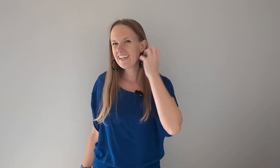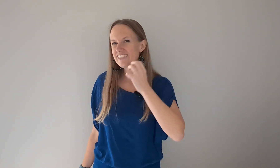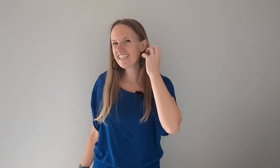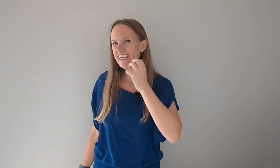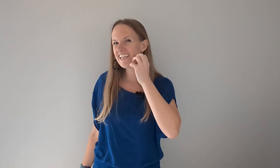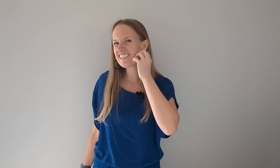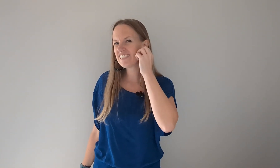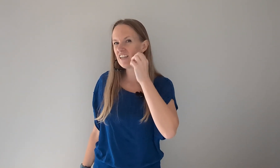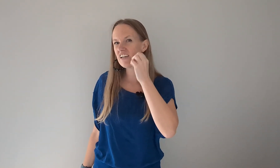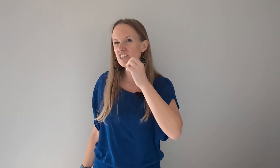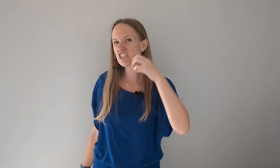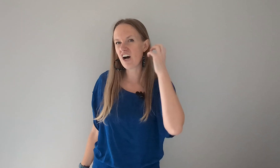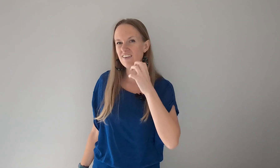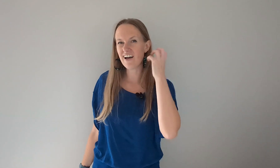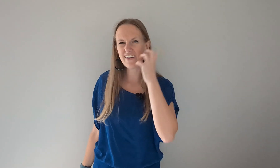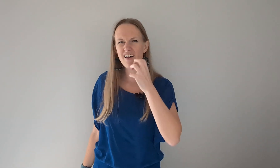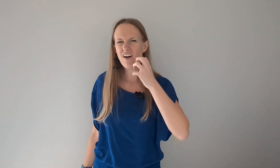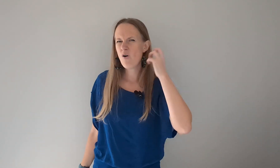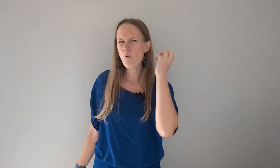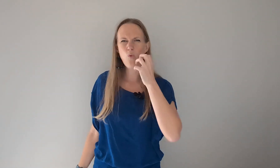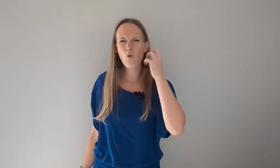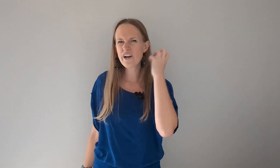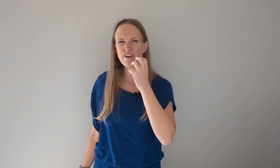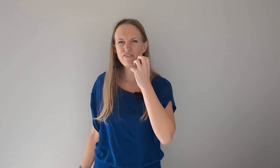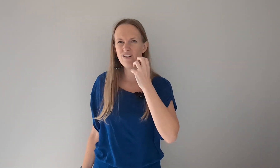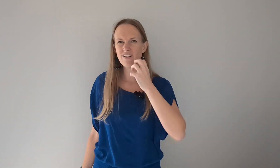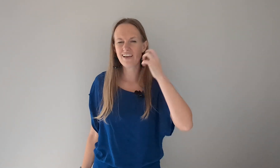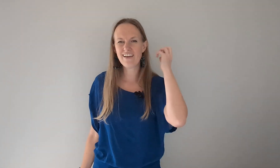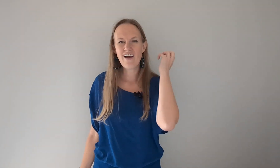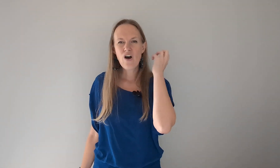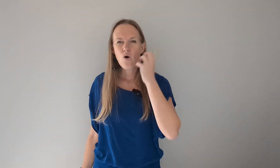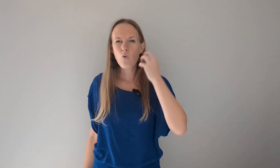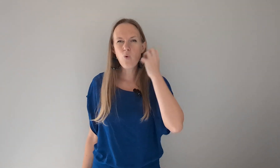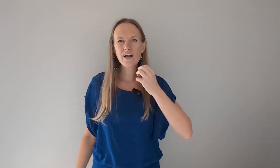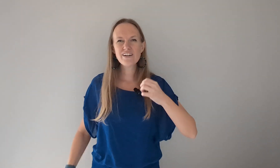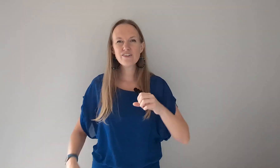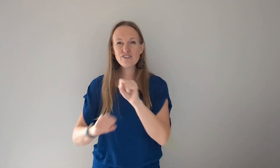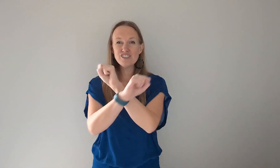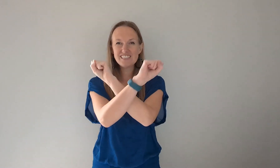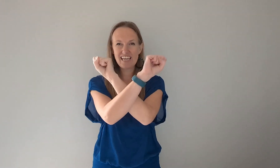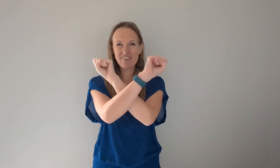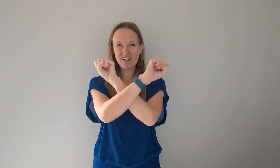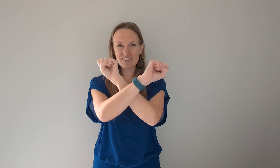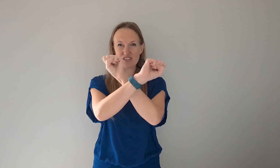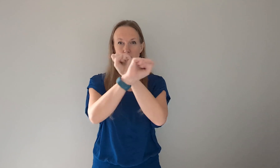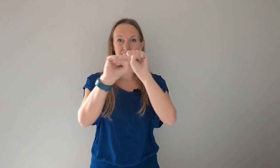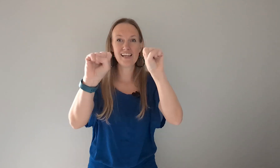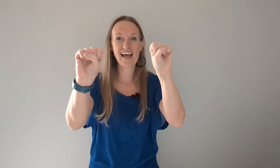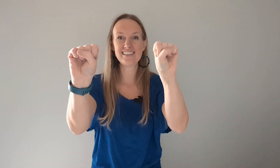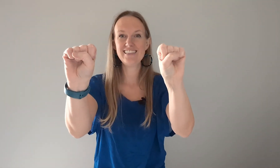you're shaking it just along your jawline. Wonderful, okay? Wonderful Savior. So you're making